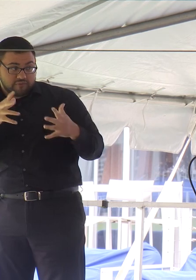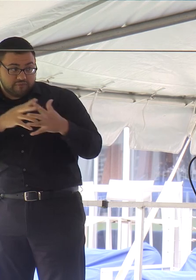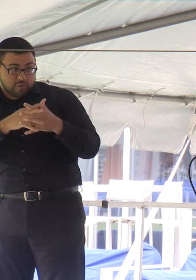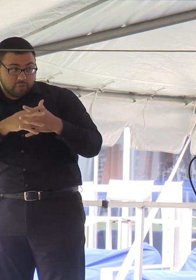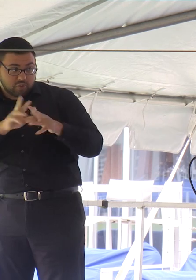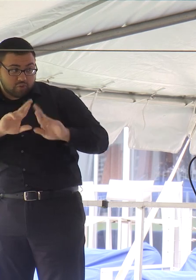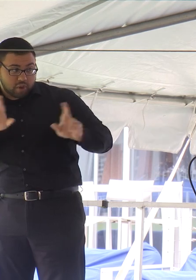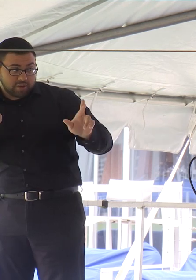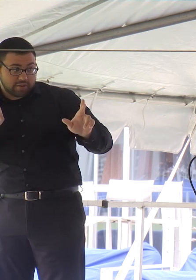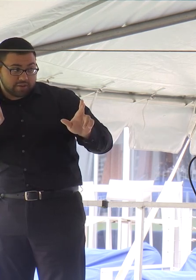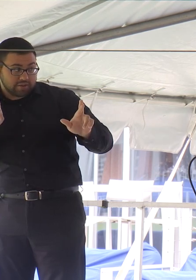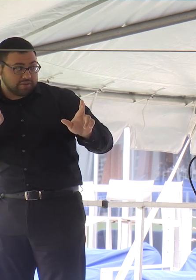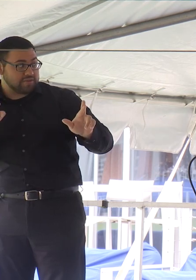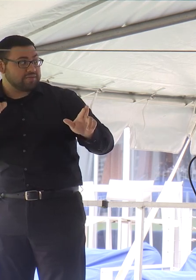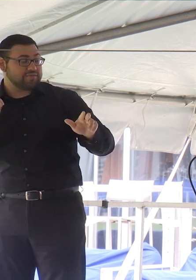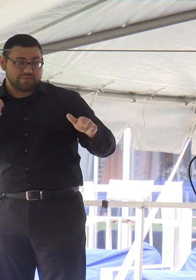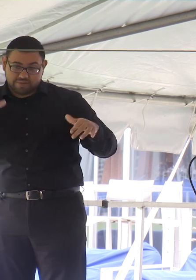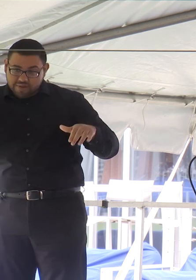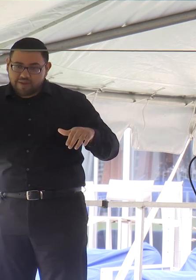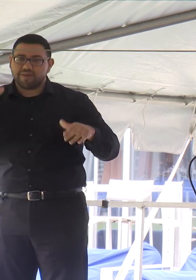football?